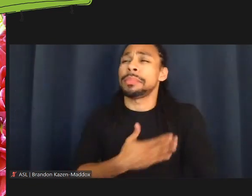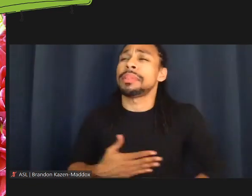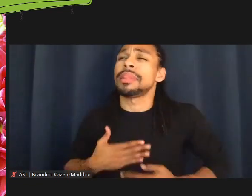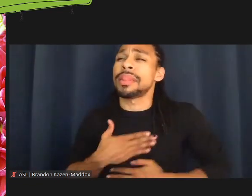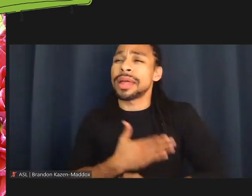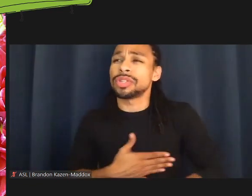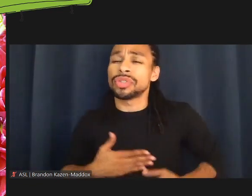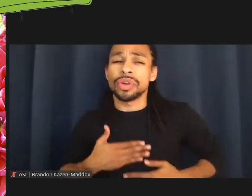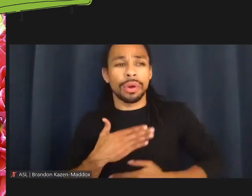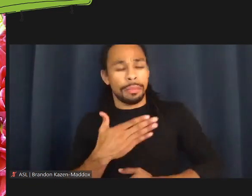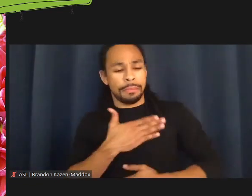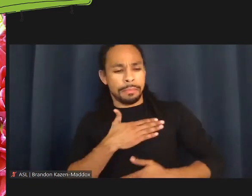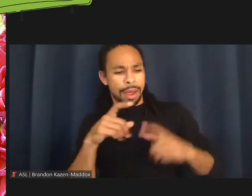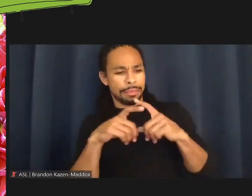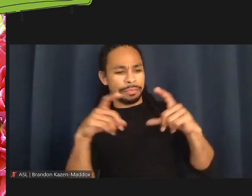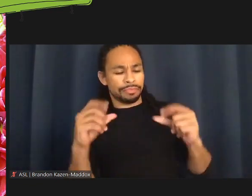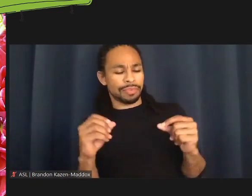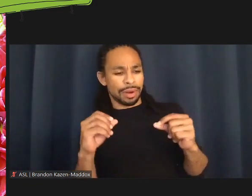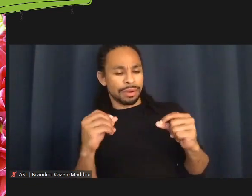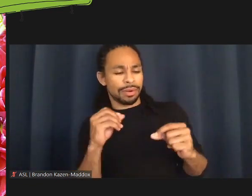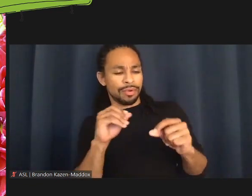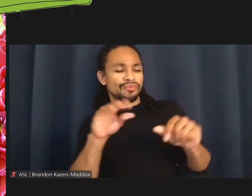clay parades. I'm open.